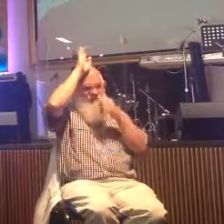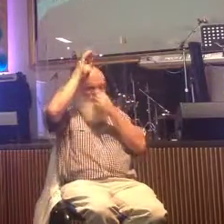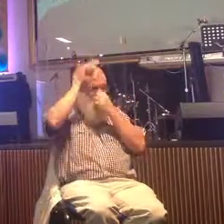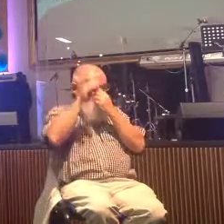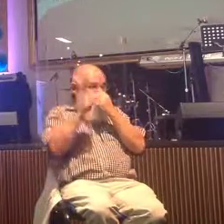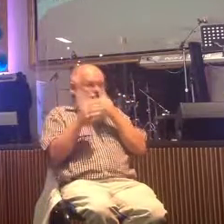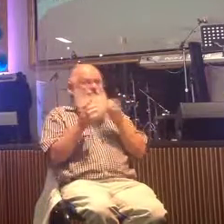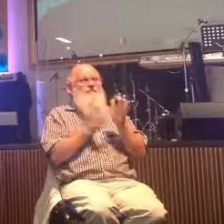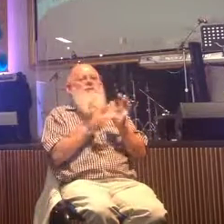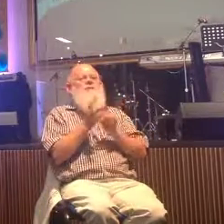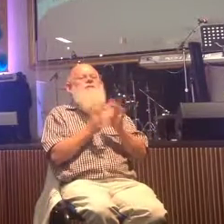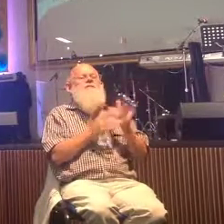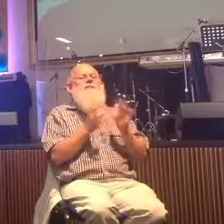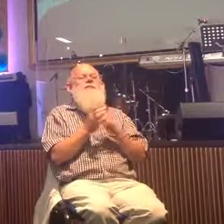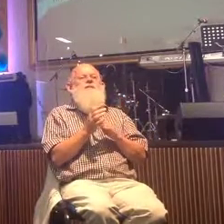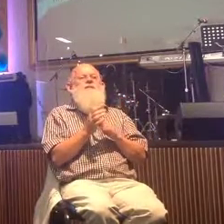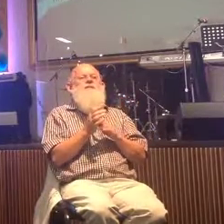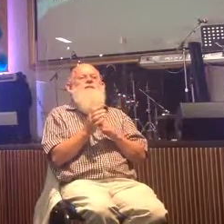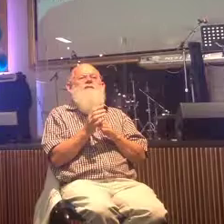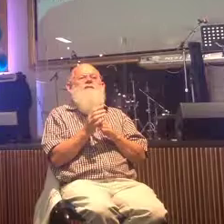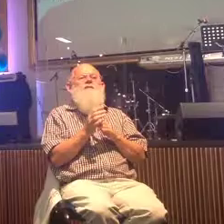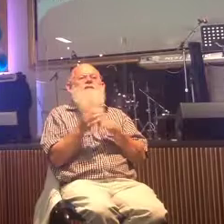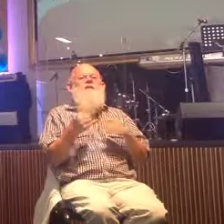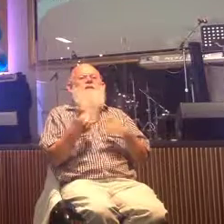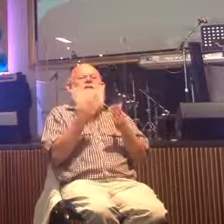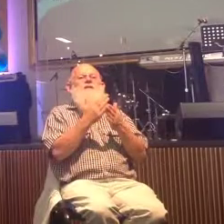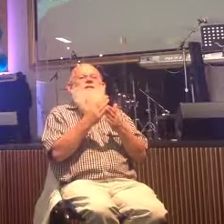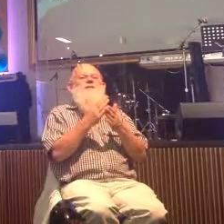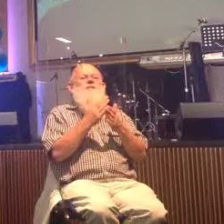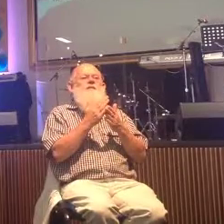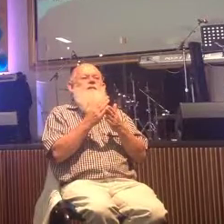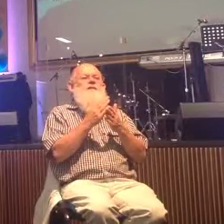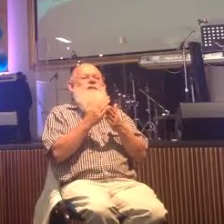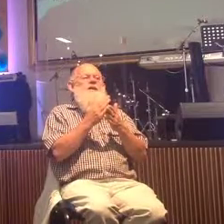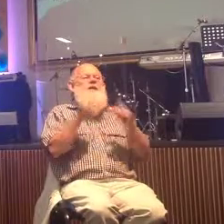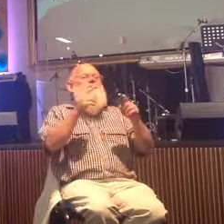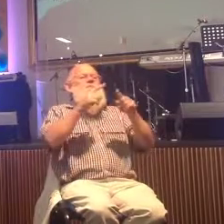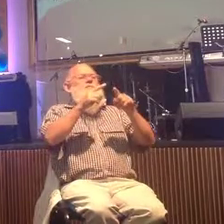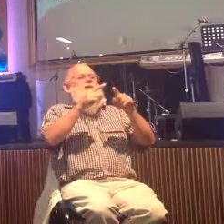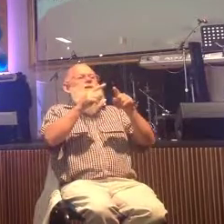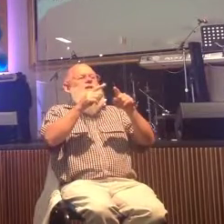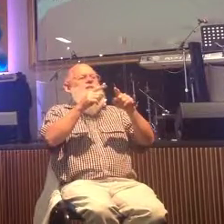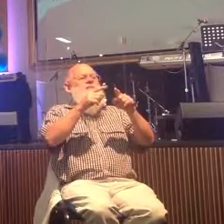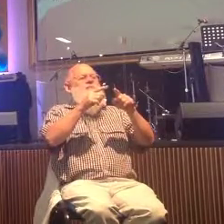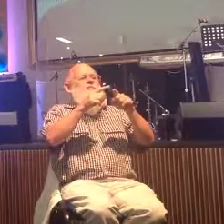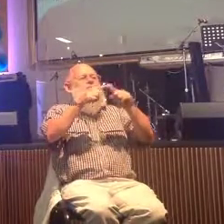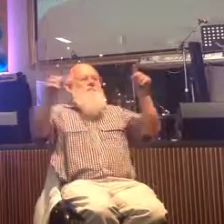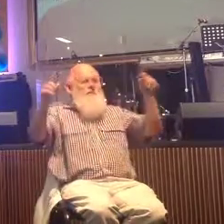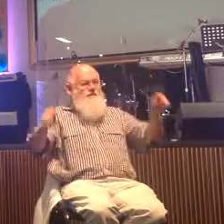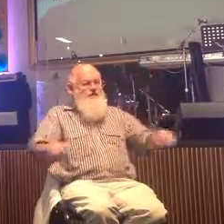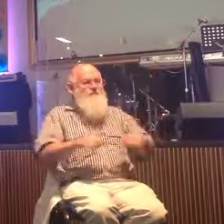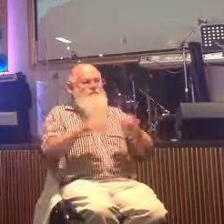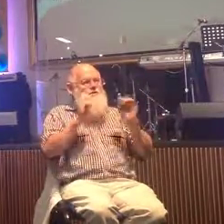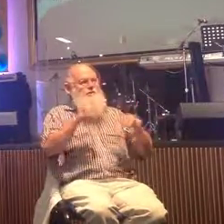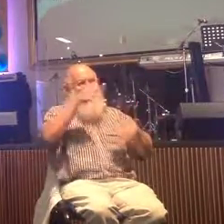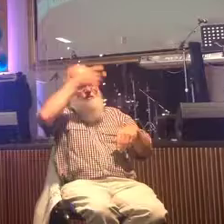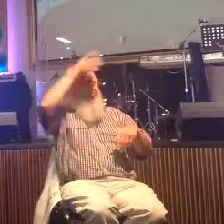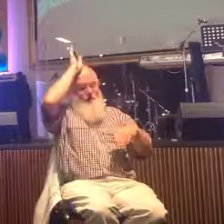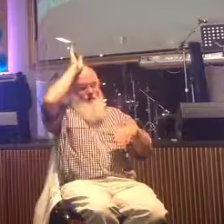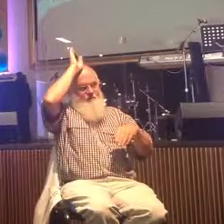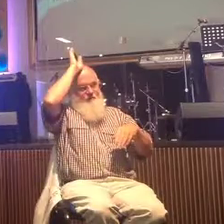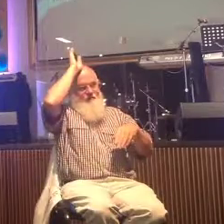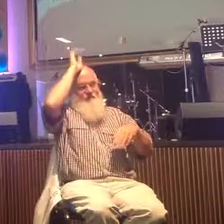was basically winding up, giving a figurative punch in the face to the Romans. You